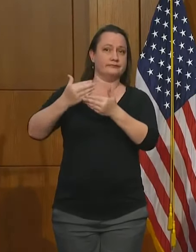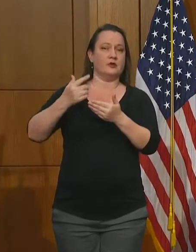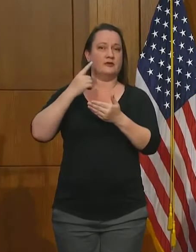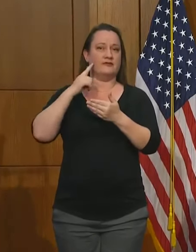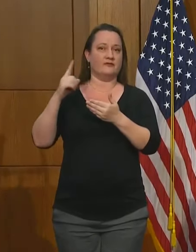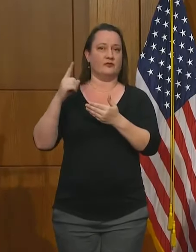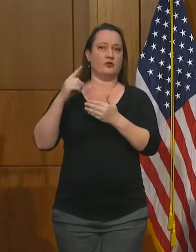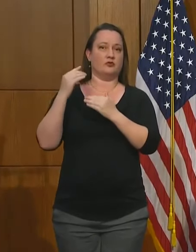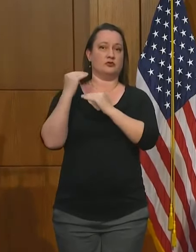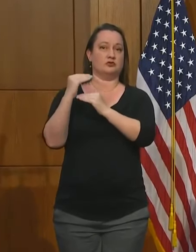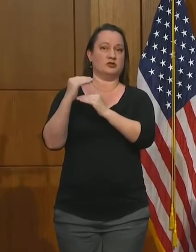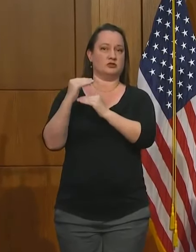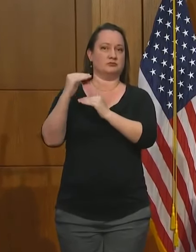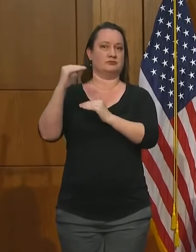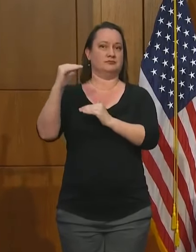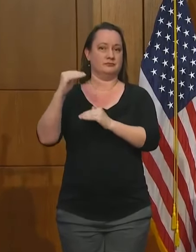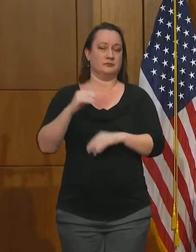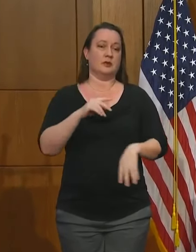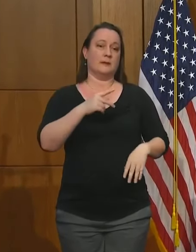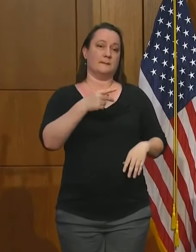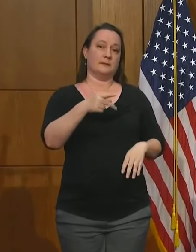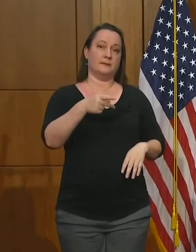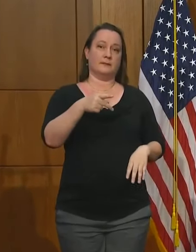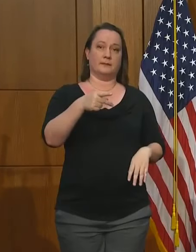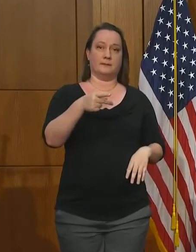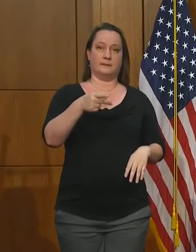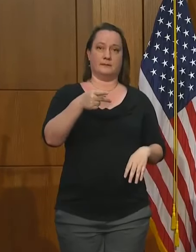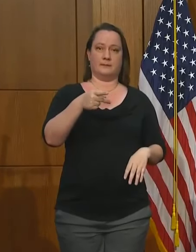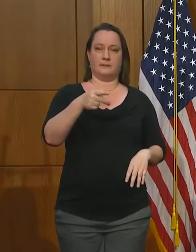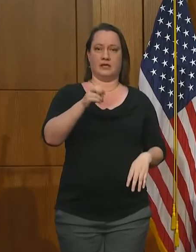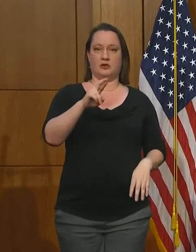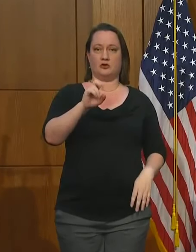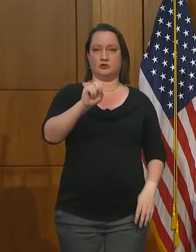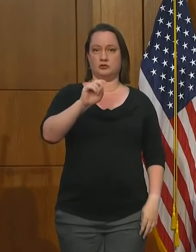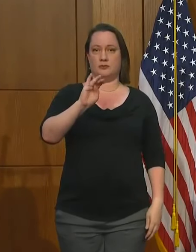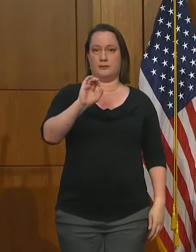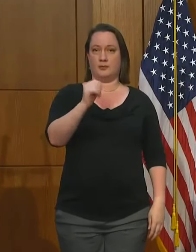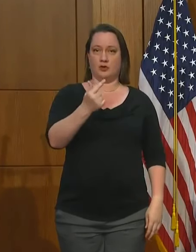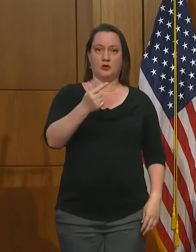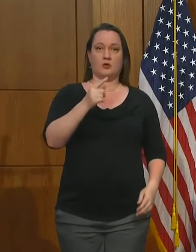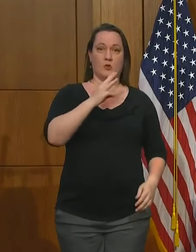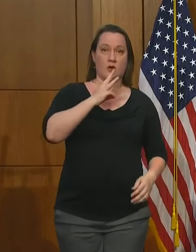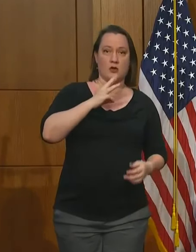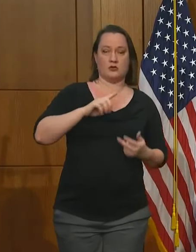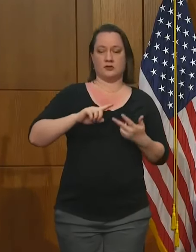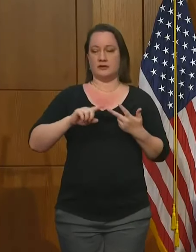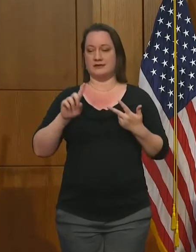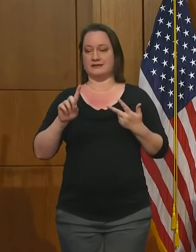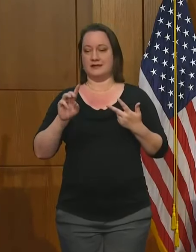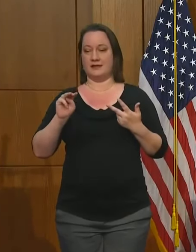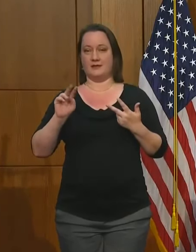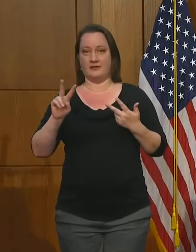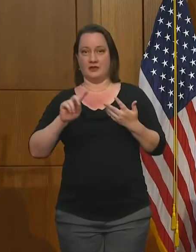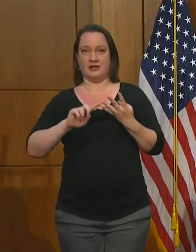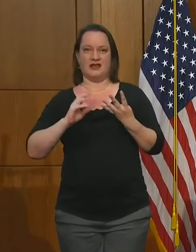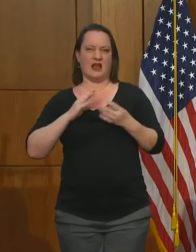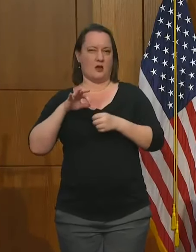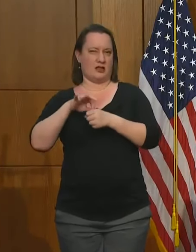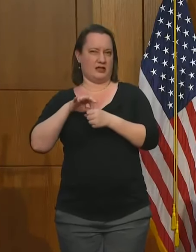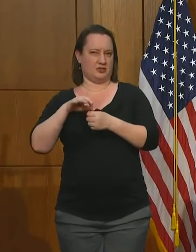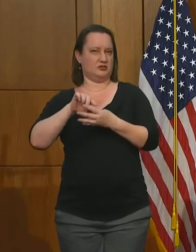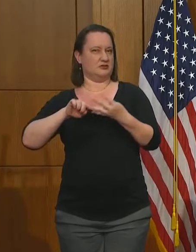Petersburg's water, the DMV, and our elections here in the Commonwealth. First, we reported